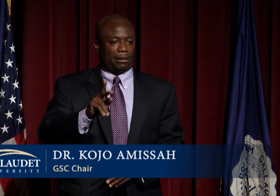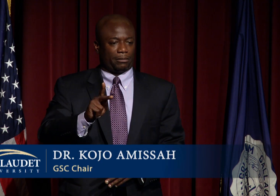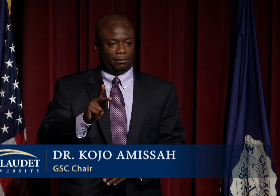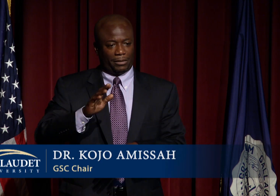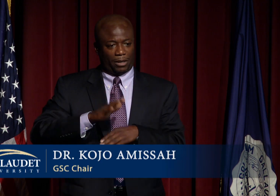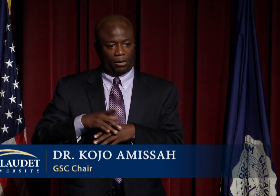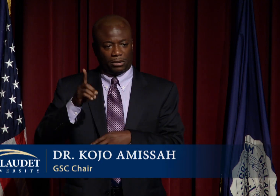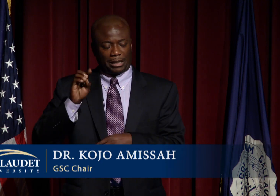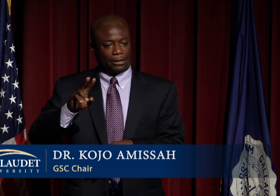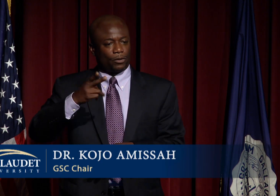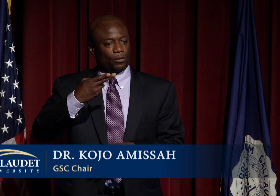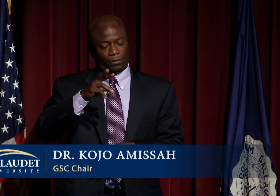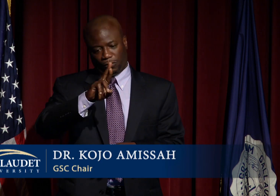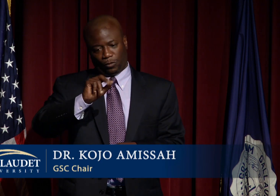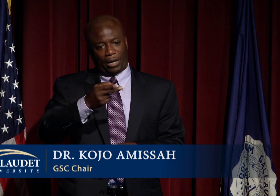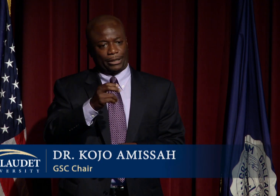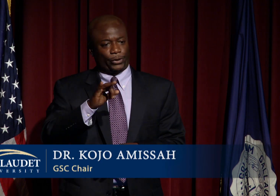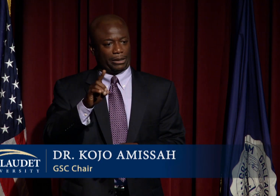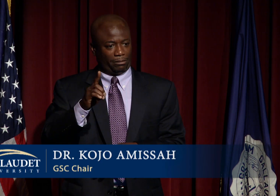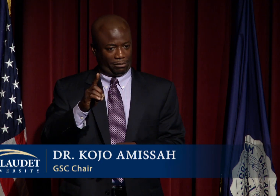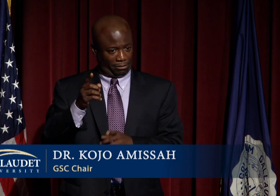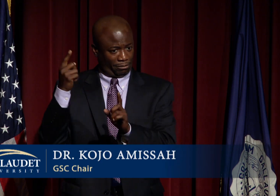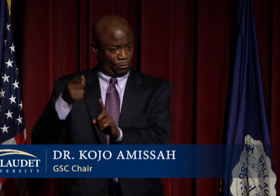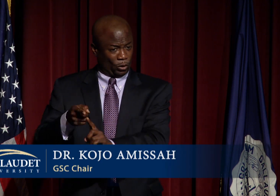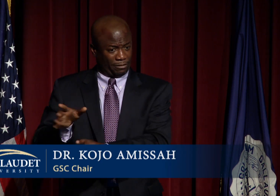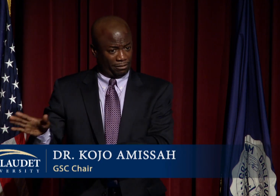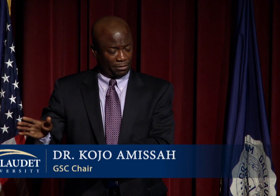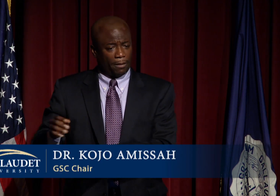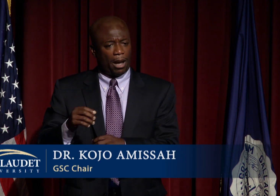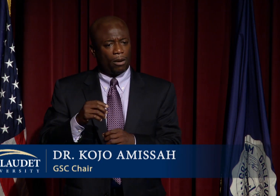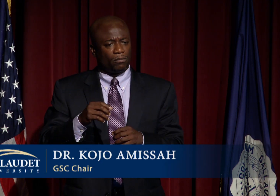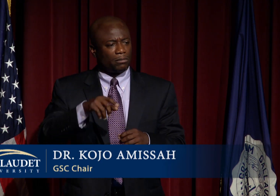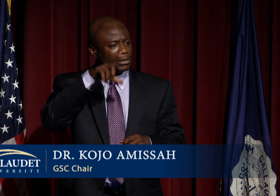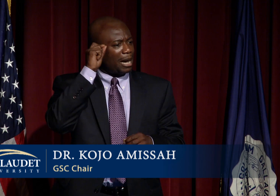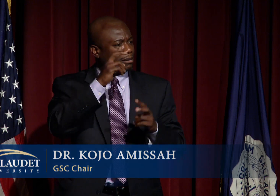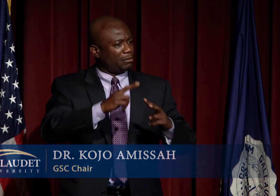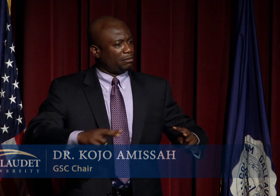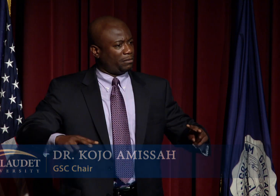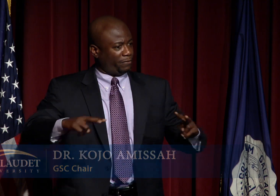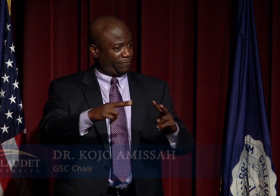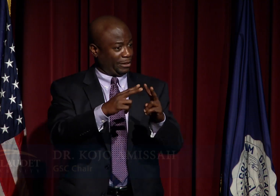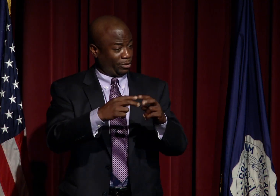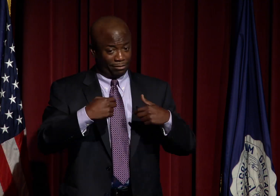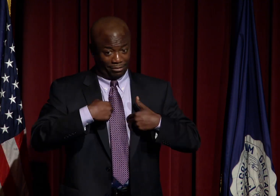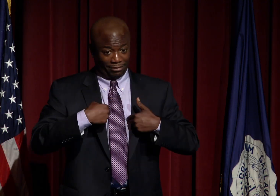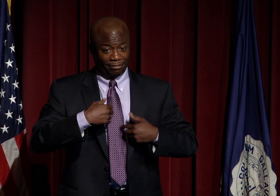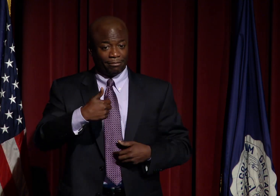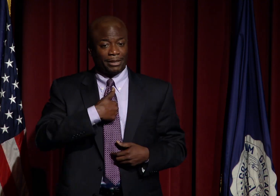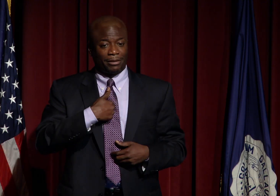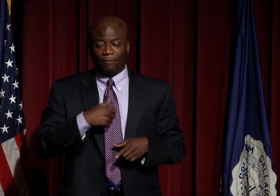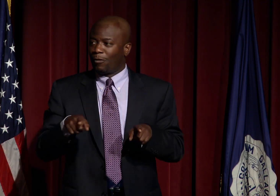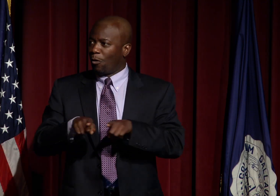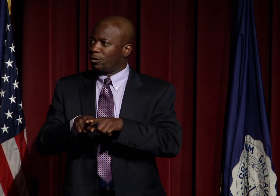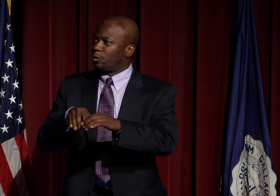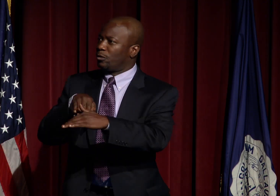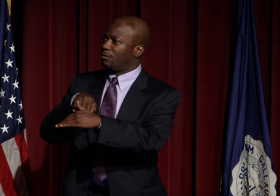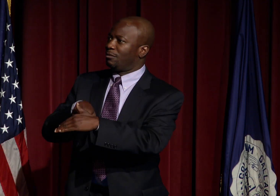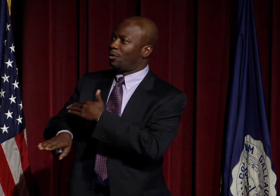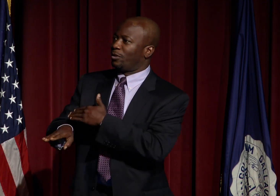I'd like to piggyback on something that Dr. Rashid has just mentioned in her remarks, and that's the Gallaudet village.